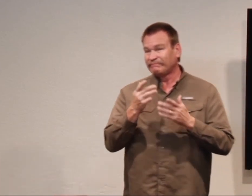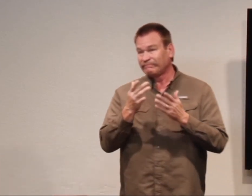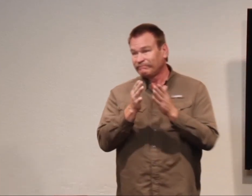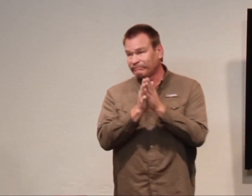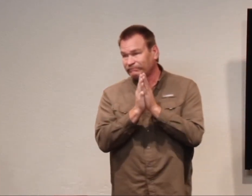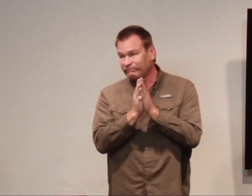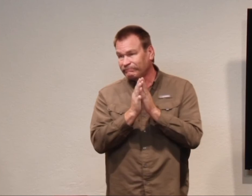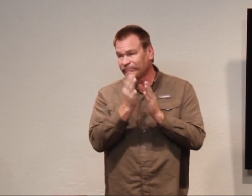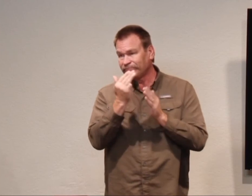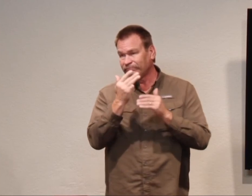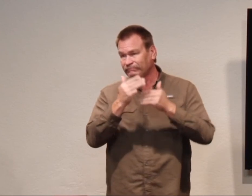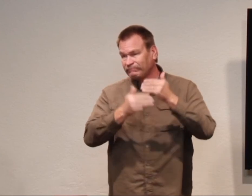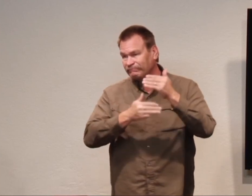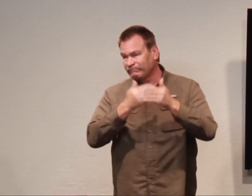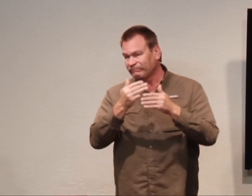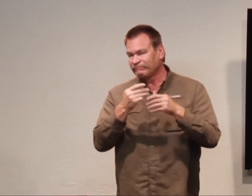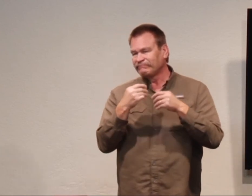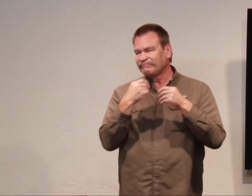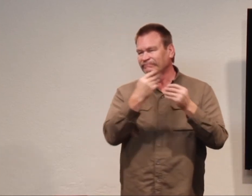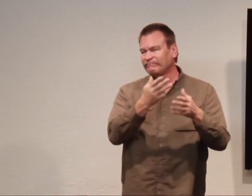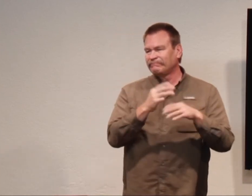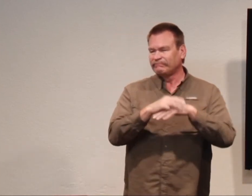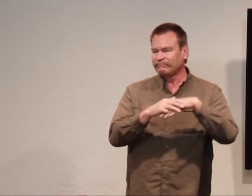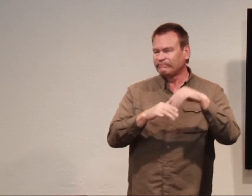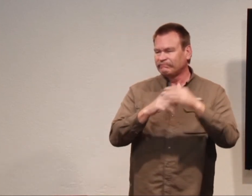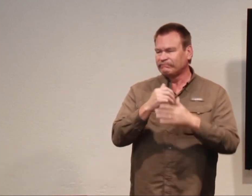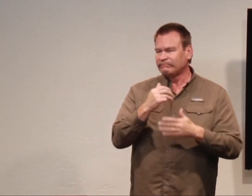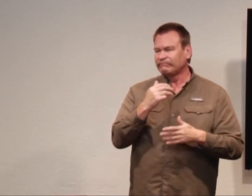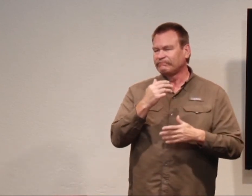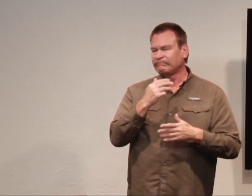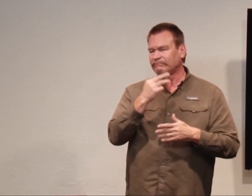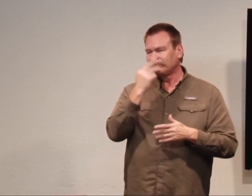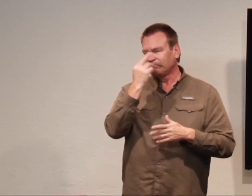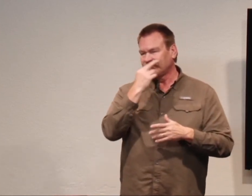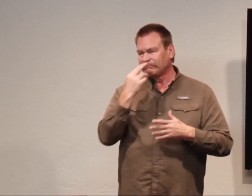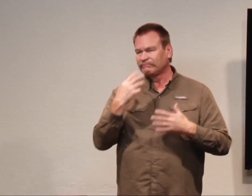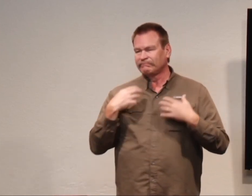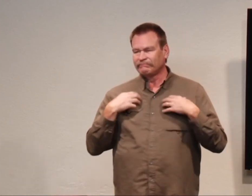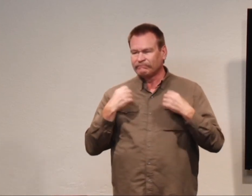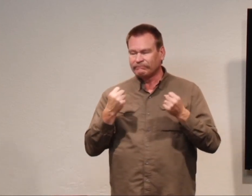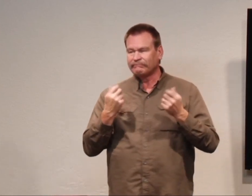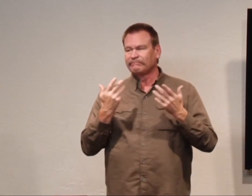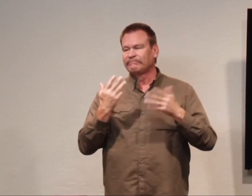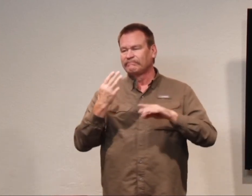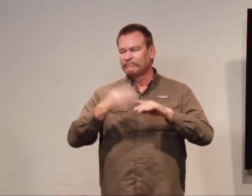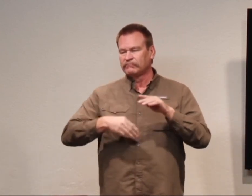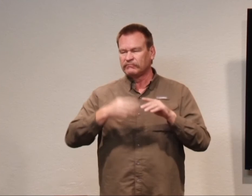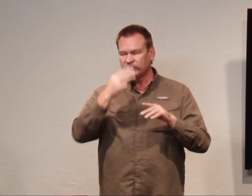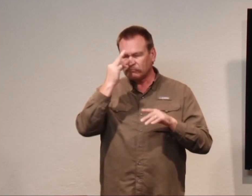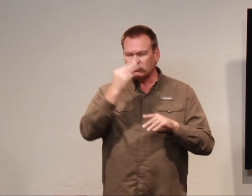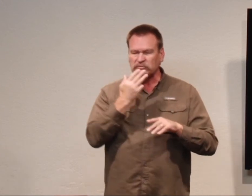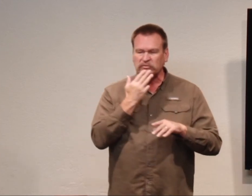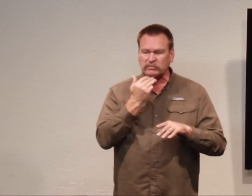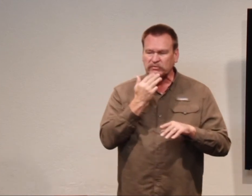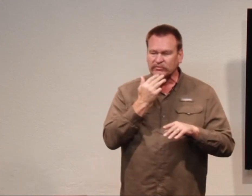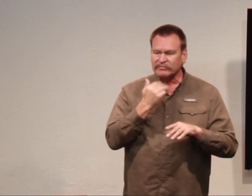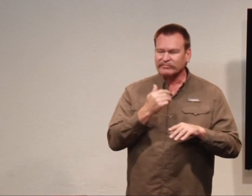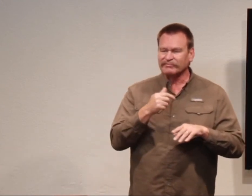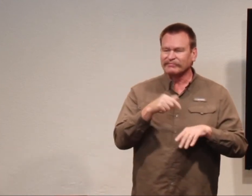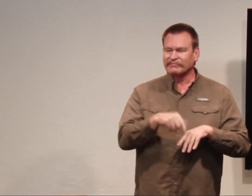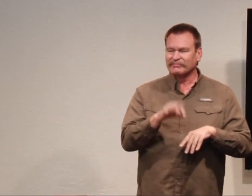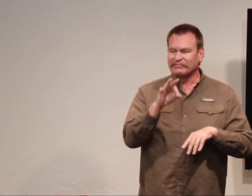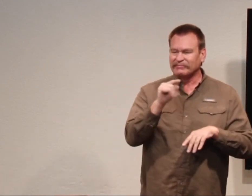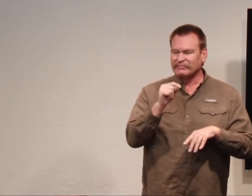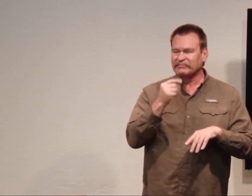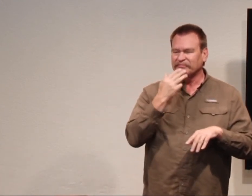infectious limb. So please pray for that he would have comfort and that Ray would be healed from his infection. He